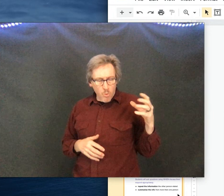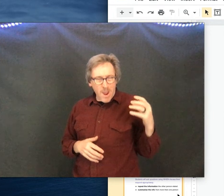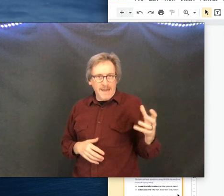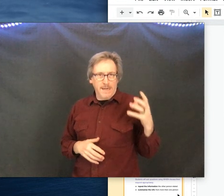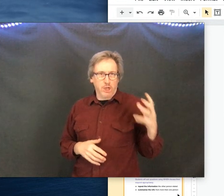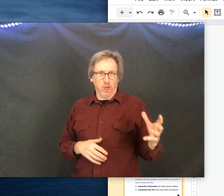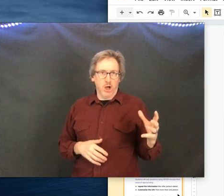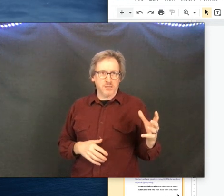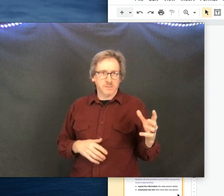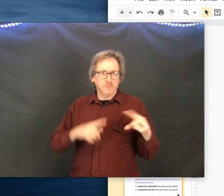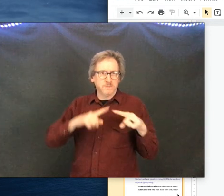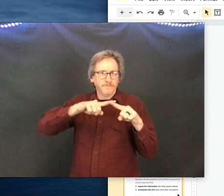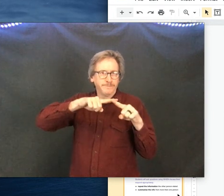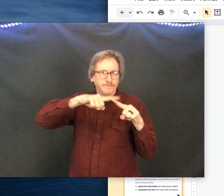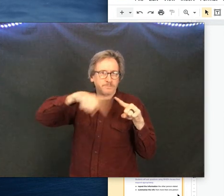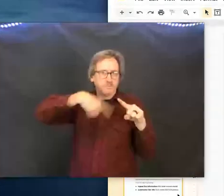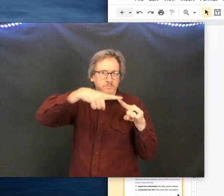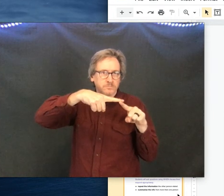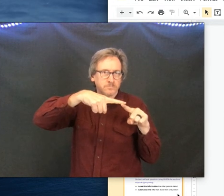So when clause.